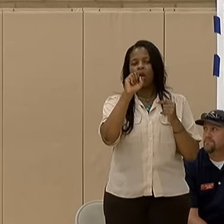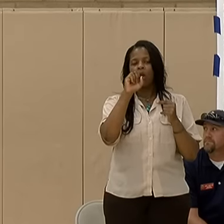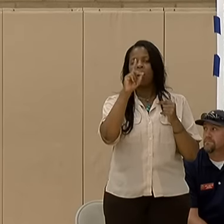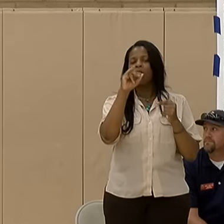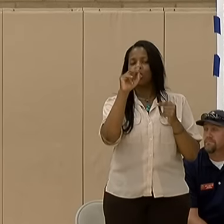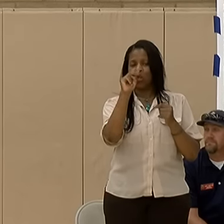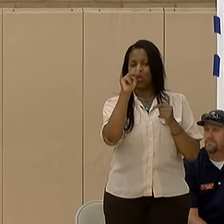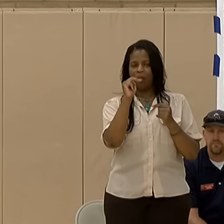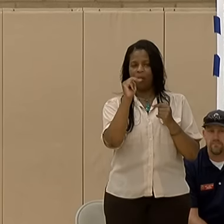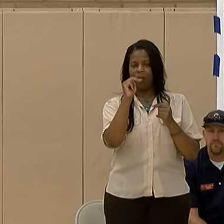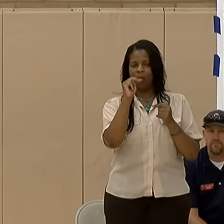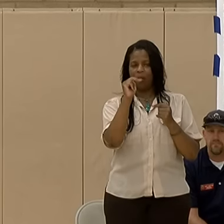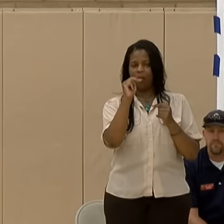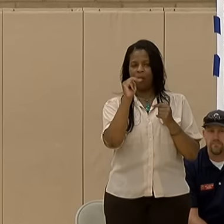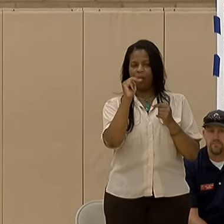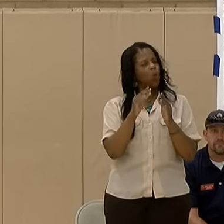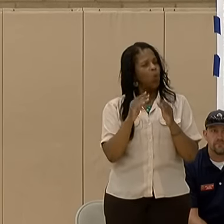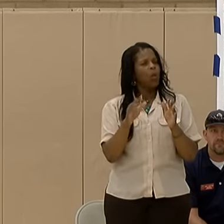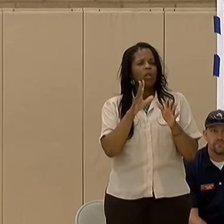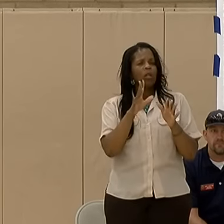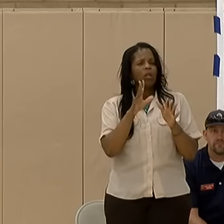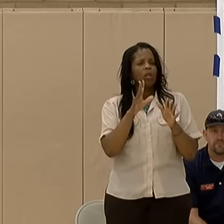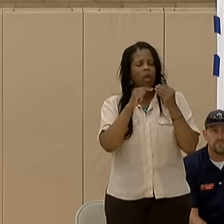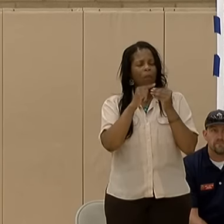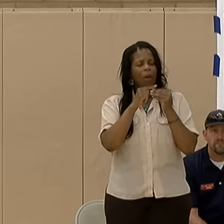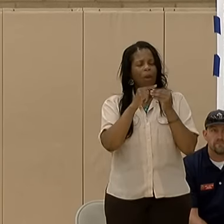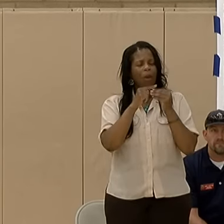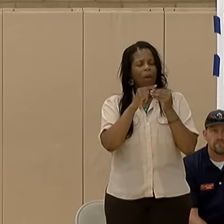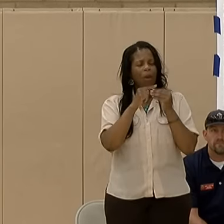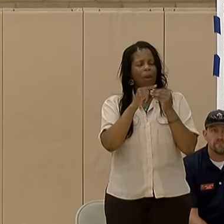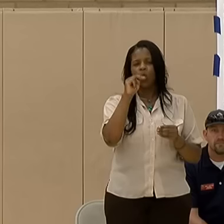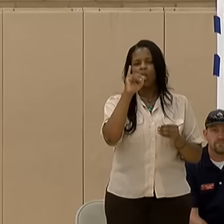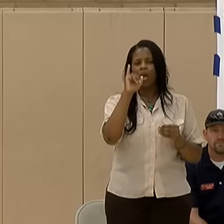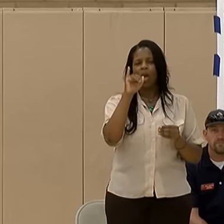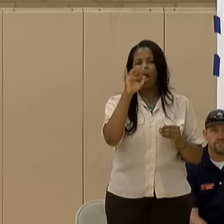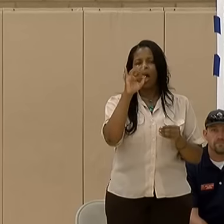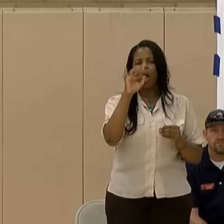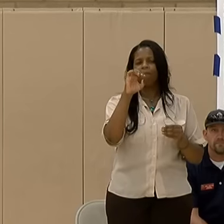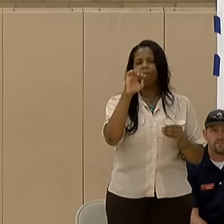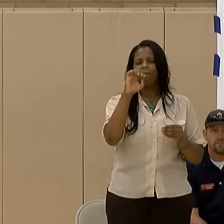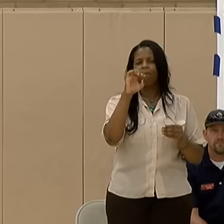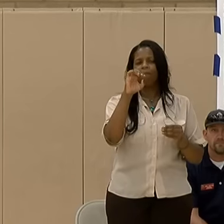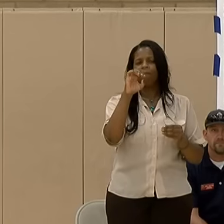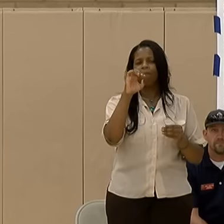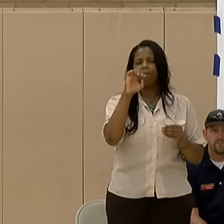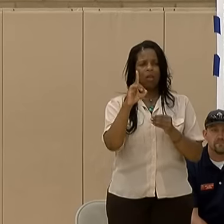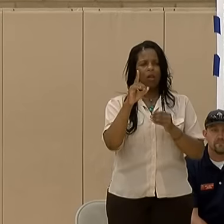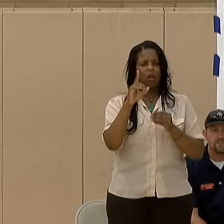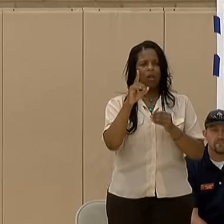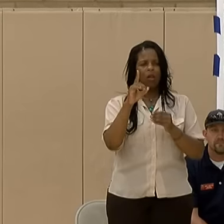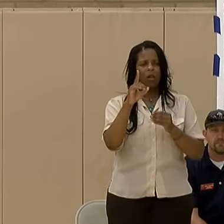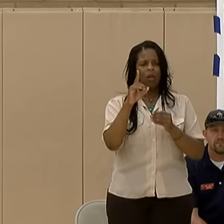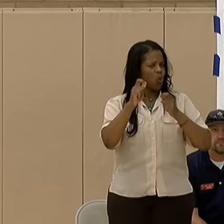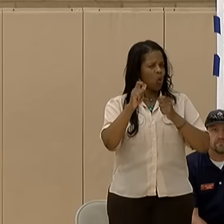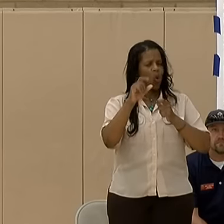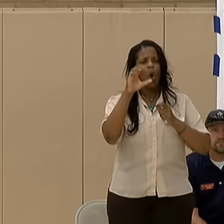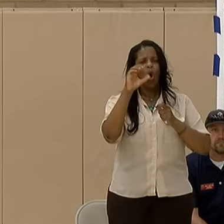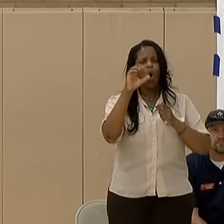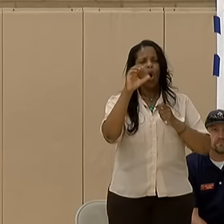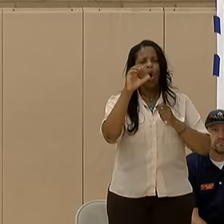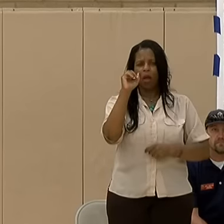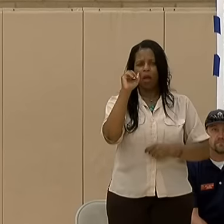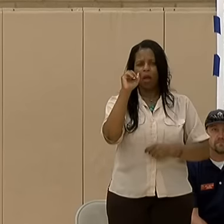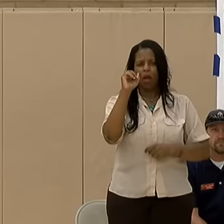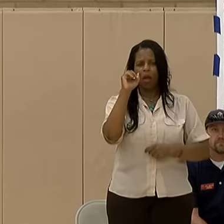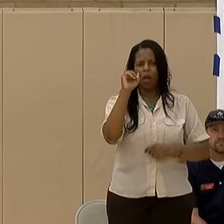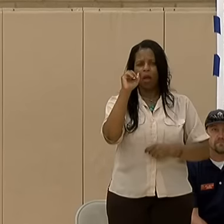mentioned unified command, and you may be asking, why are we in unified command? Because that's the way we fight